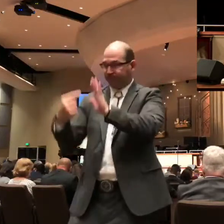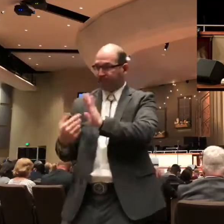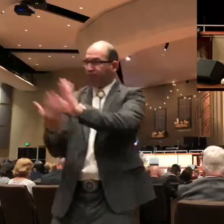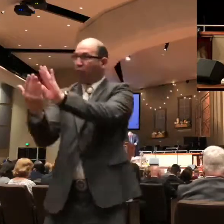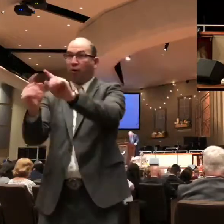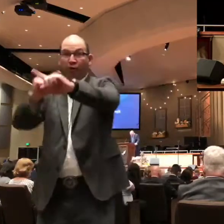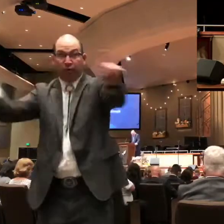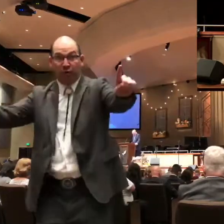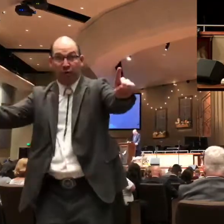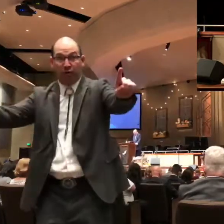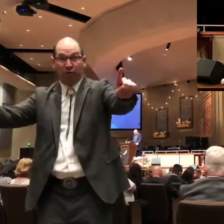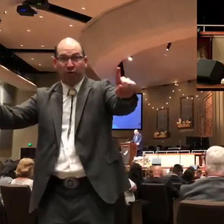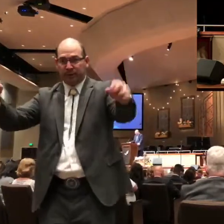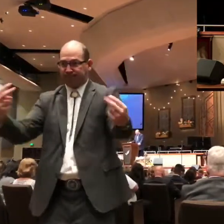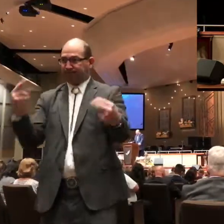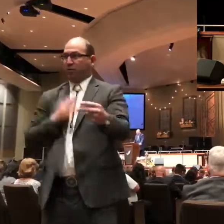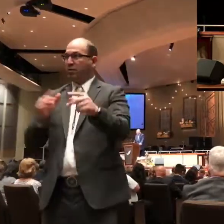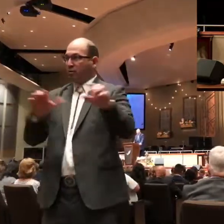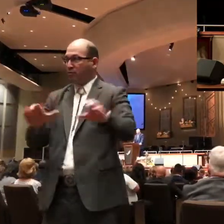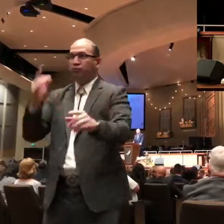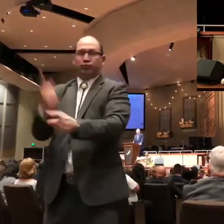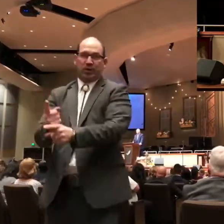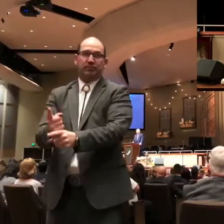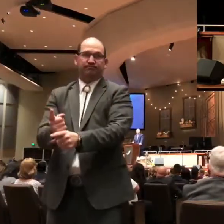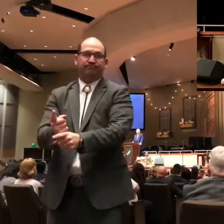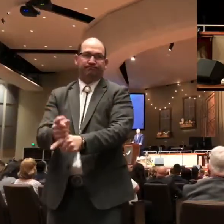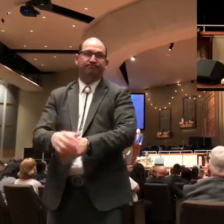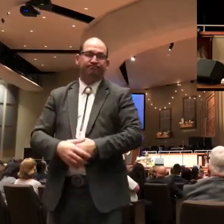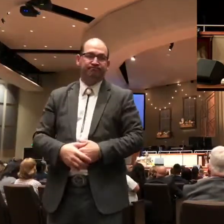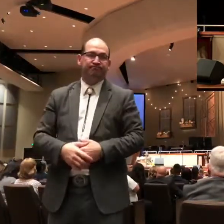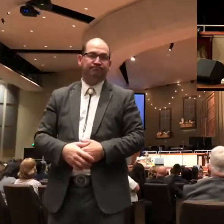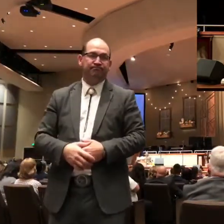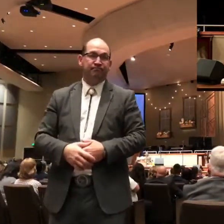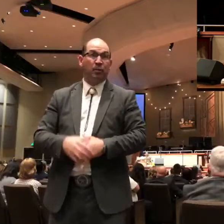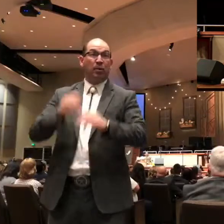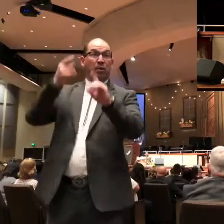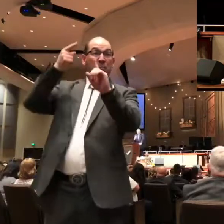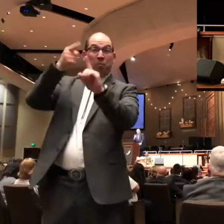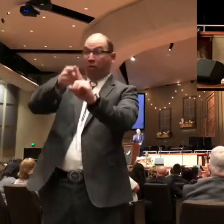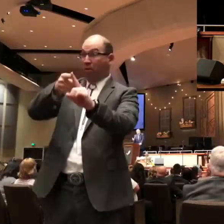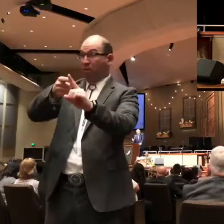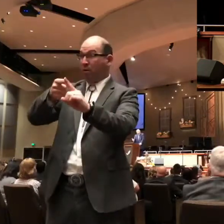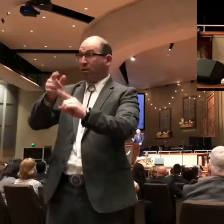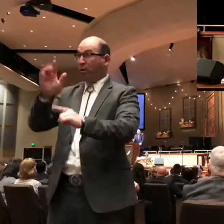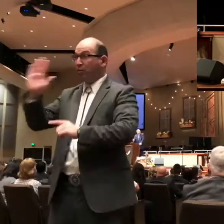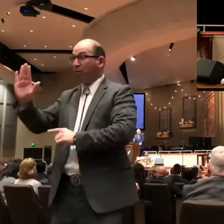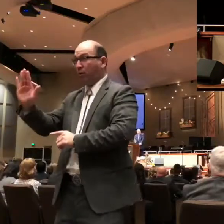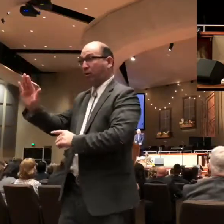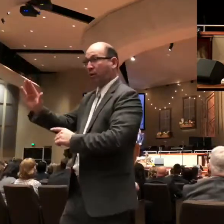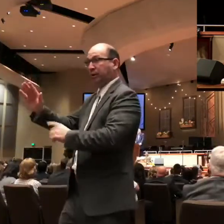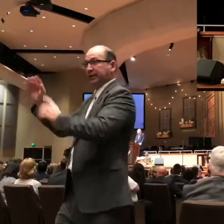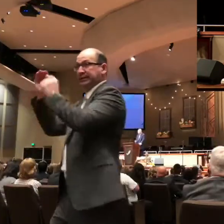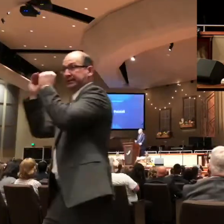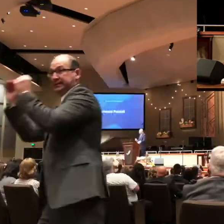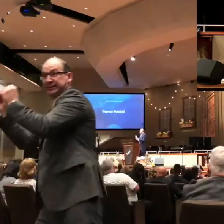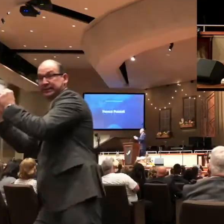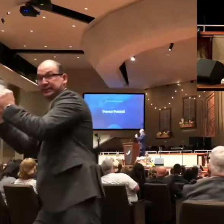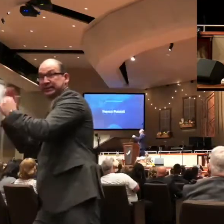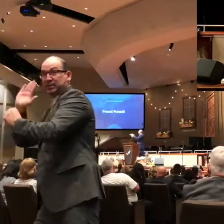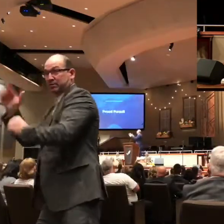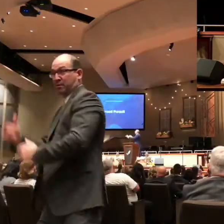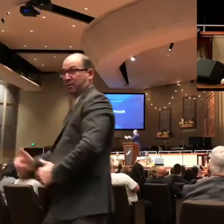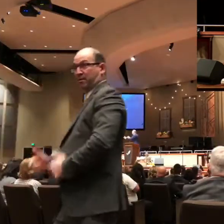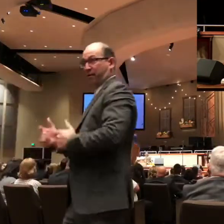to every man's conscience in the sight of God. In other words, by what you say you believe, and by